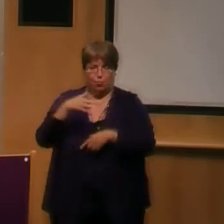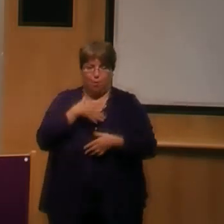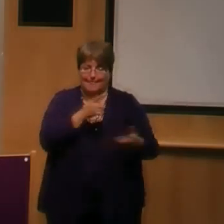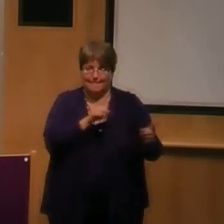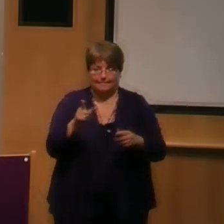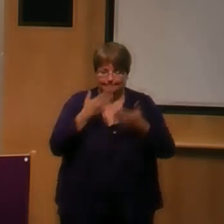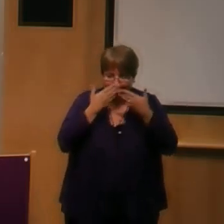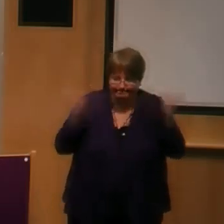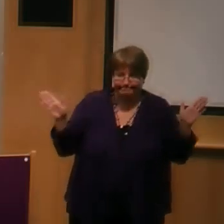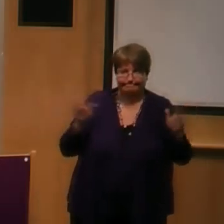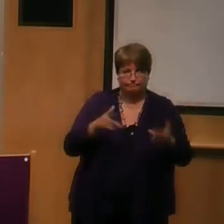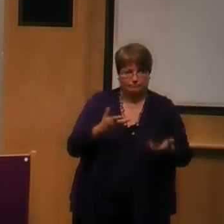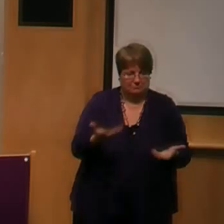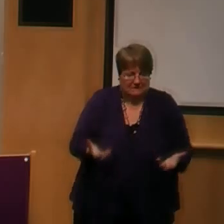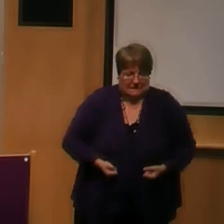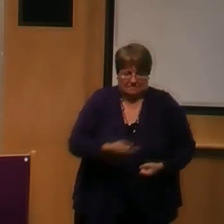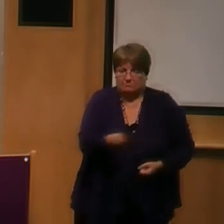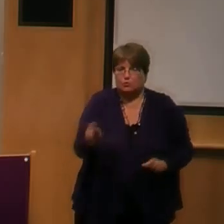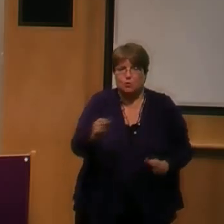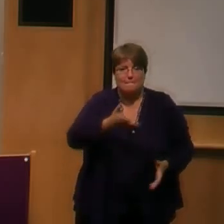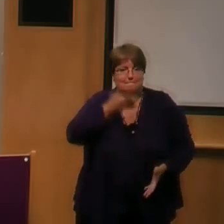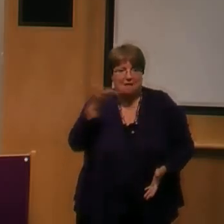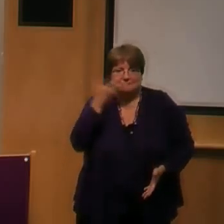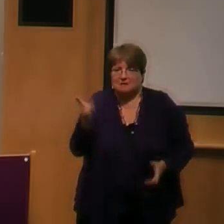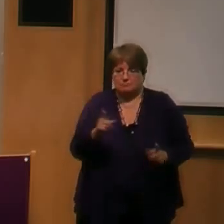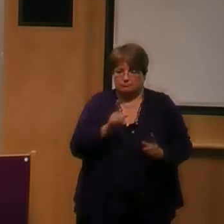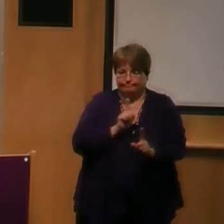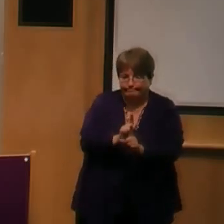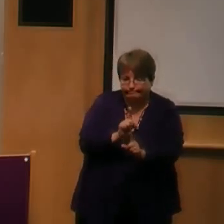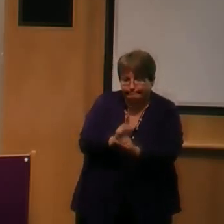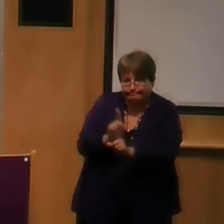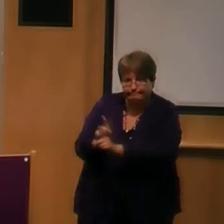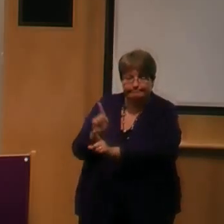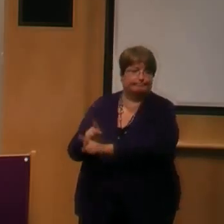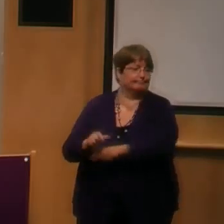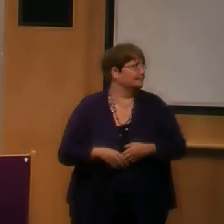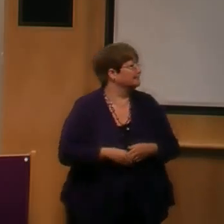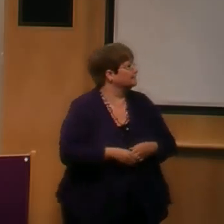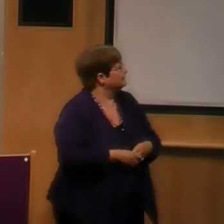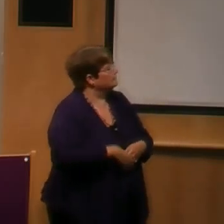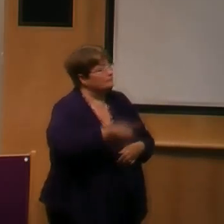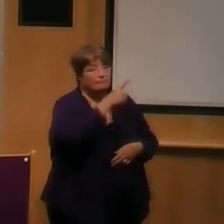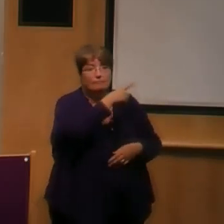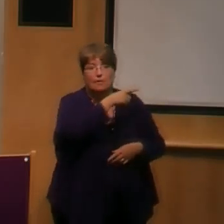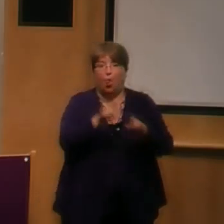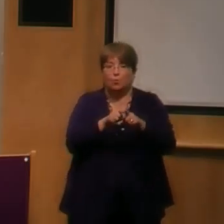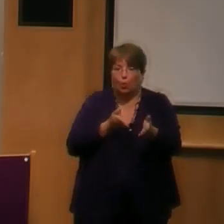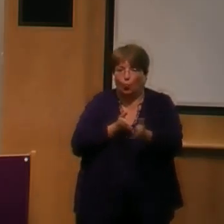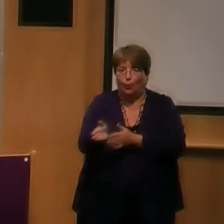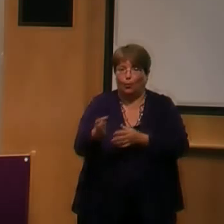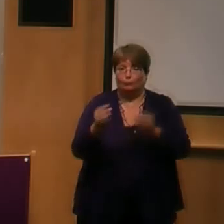communities. And basically, it was to assist them. And people completed their watch mentees that they matched up